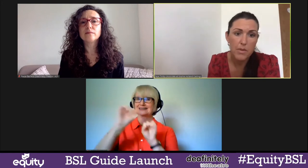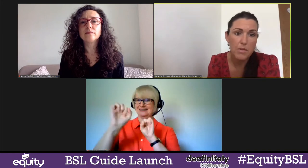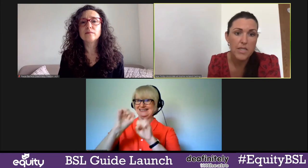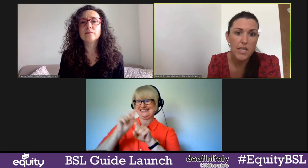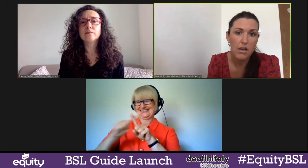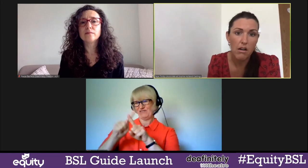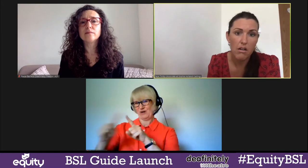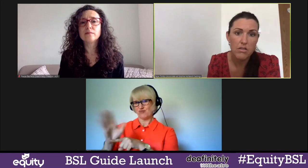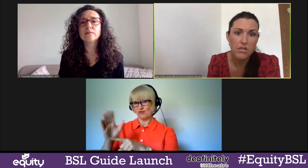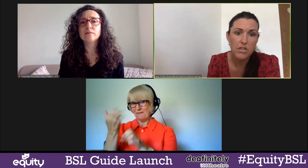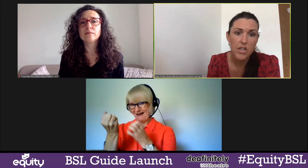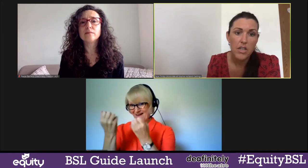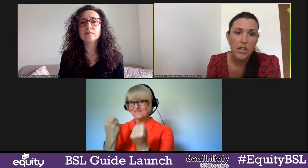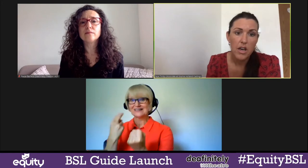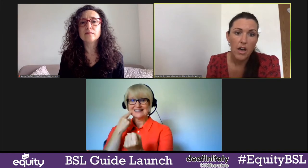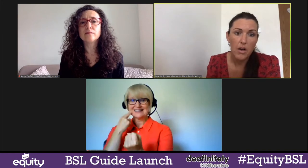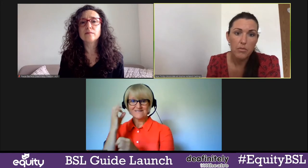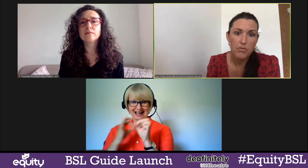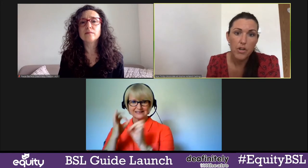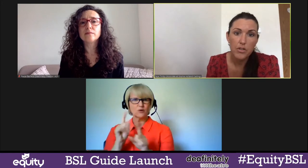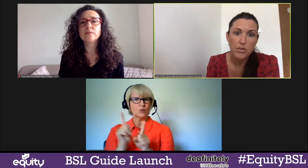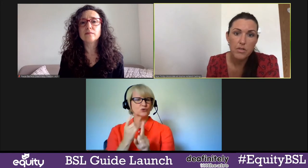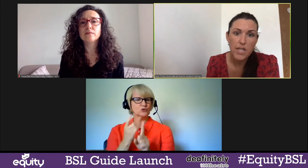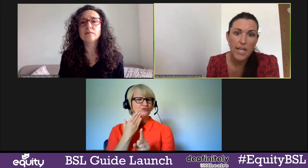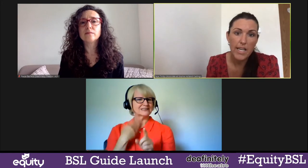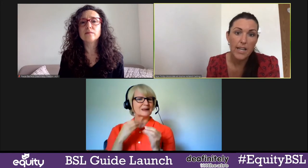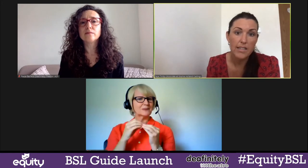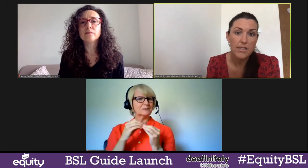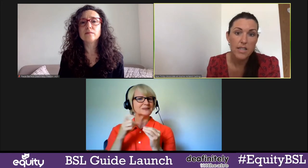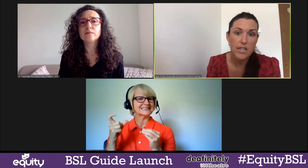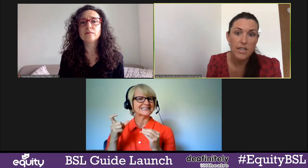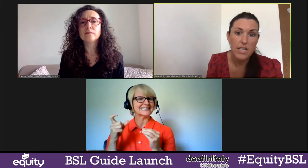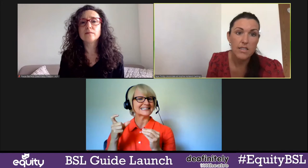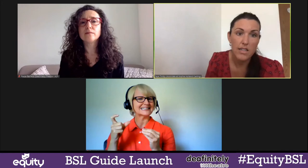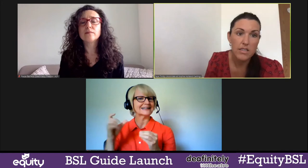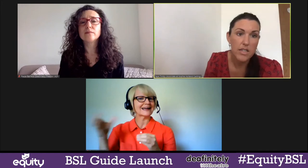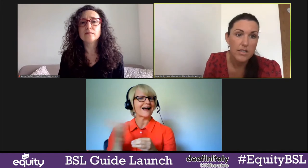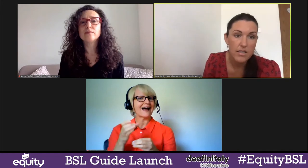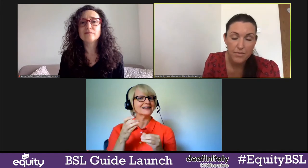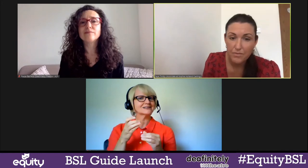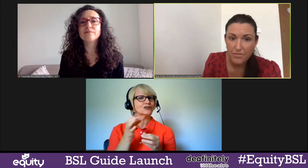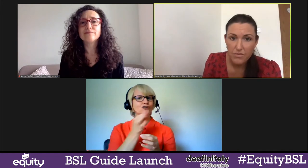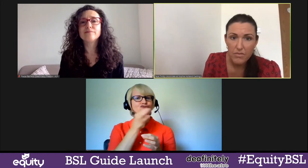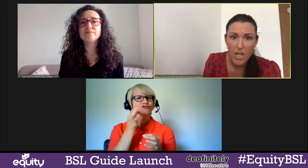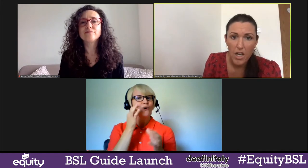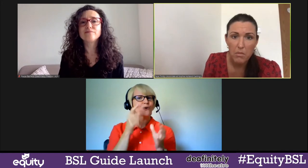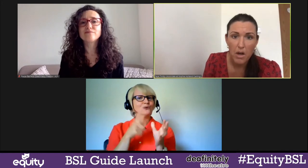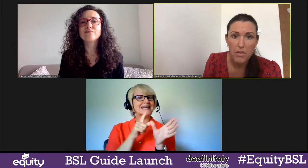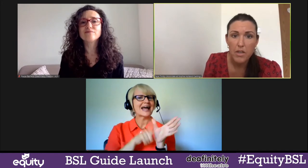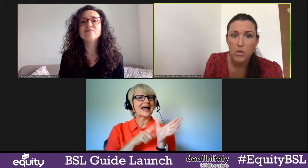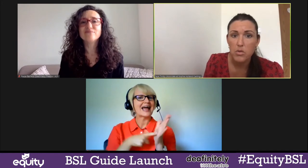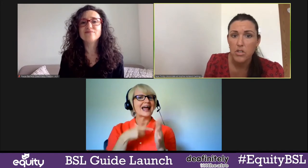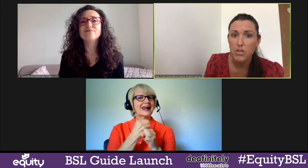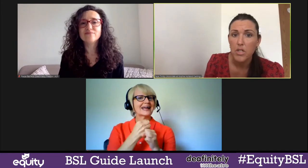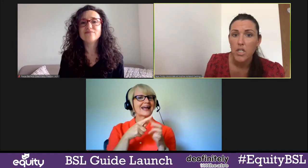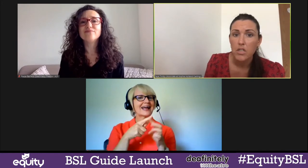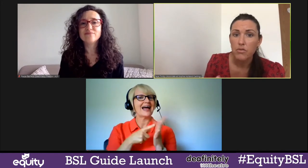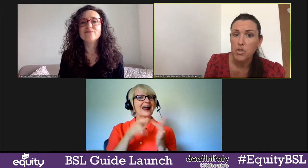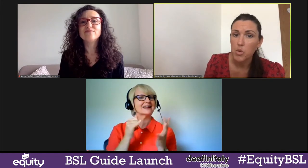BBC cast Rose Ailing Ellis in EastEnders. I think also resources